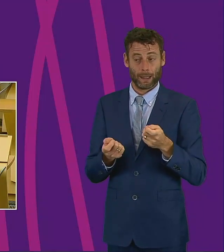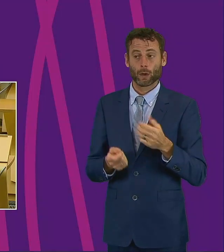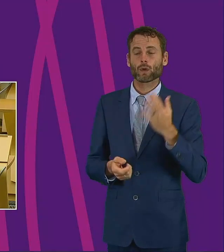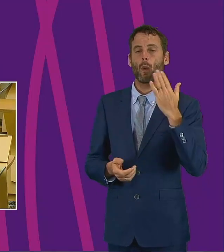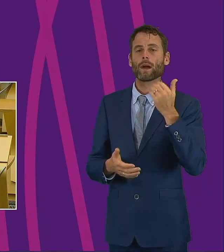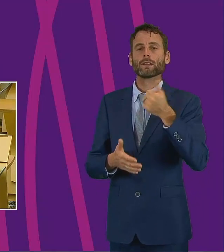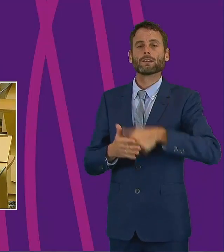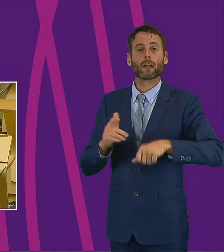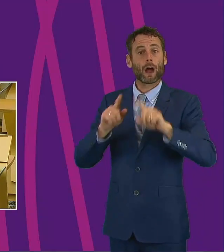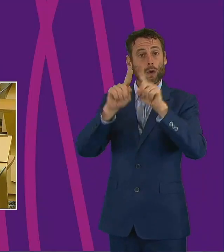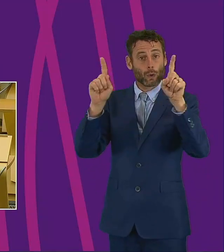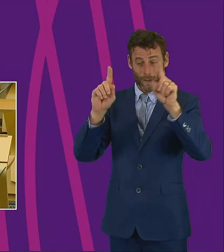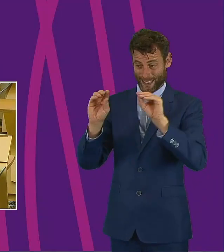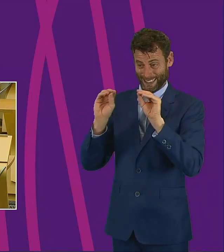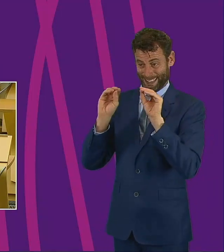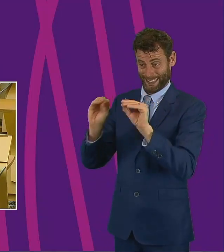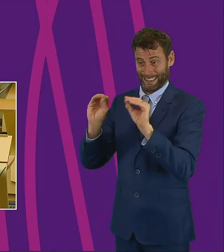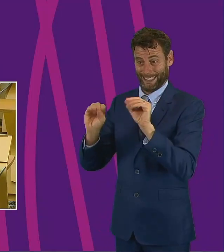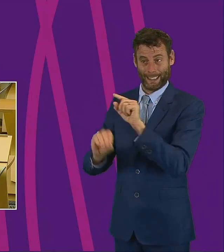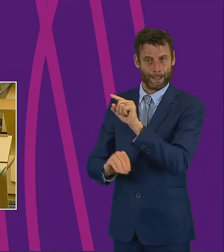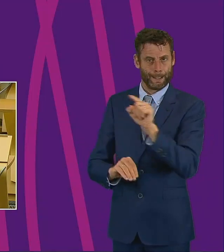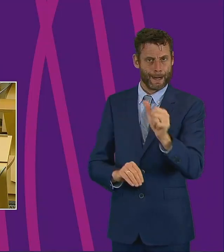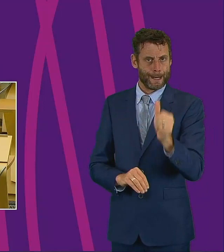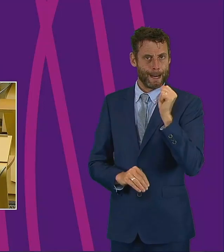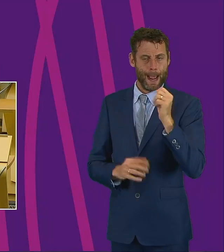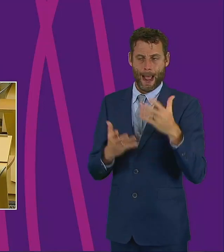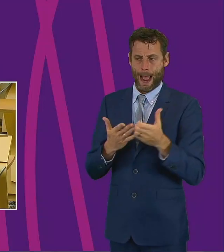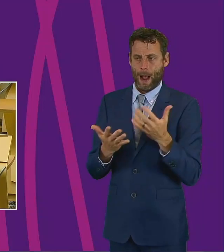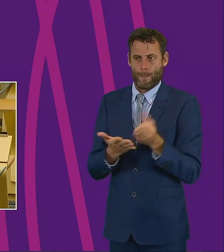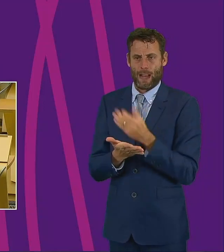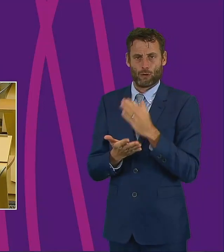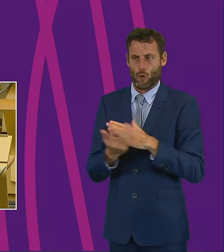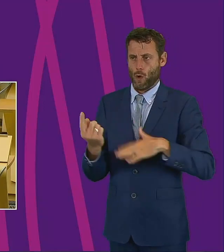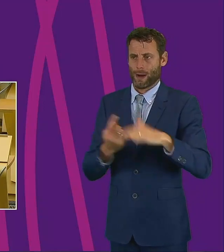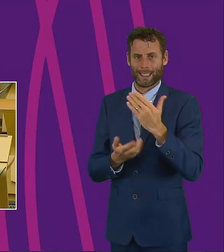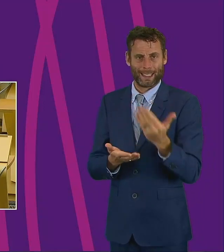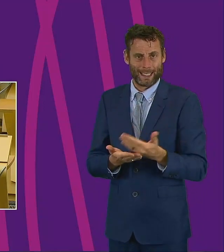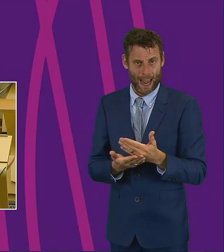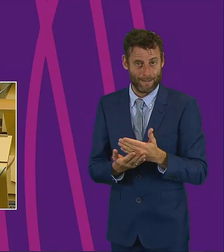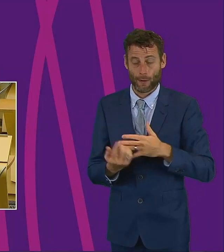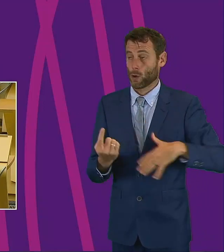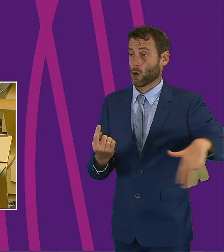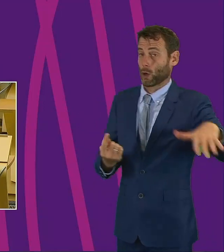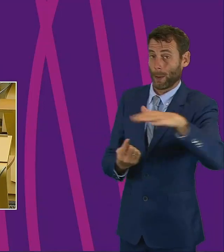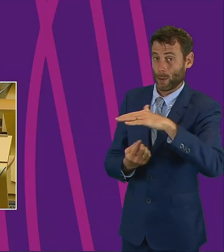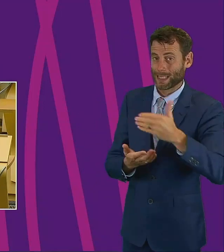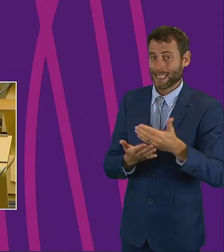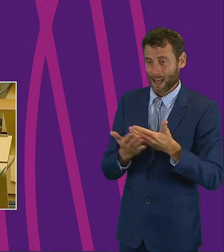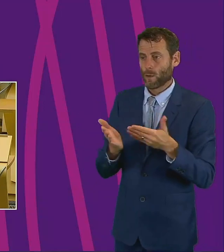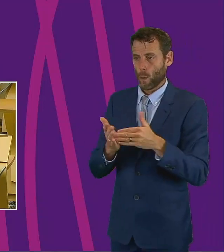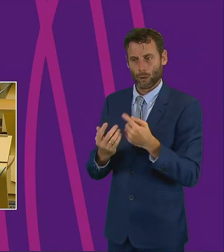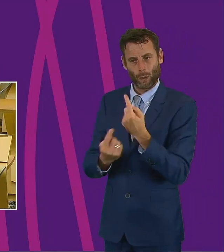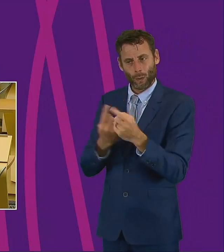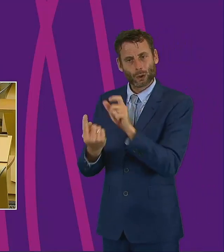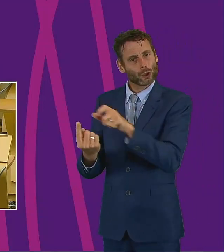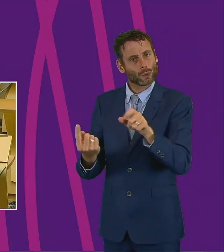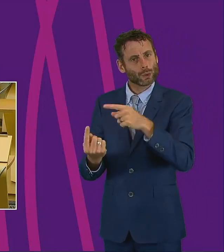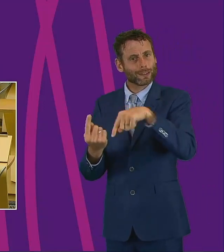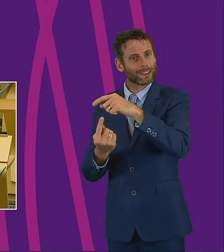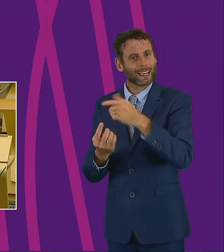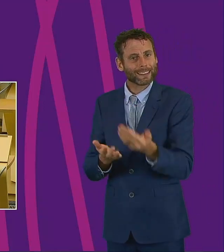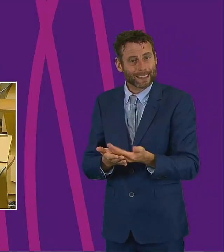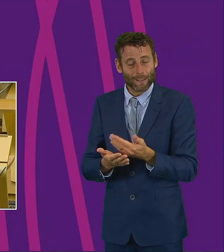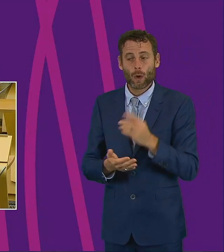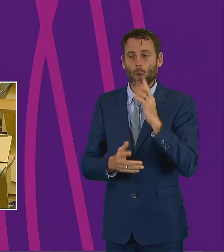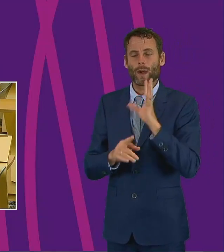of work ongoing to ensure that students are safe and wider communities are safe. And the guidance that we will publish next week is an update on that,